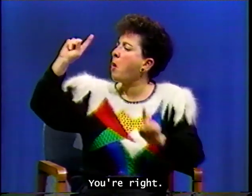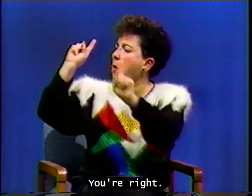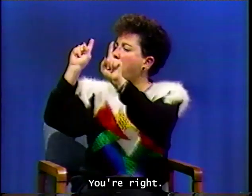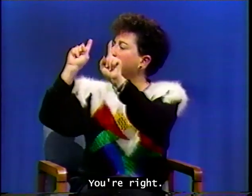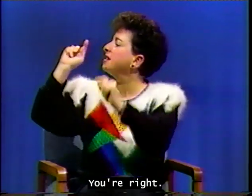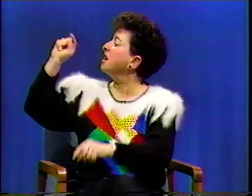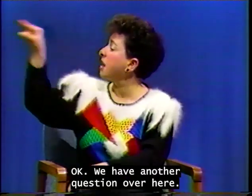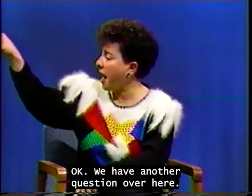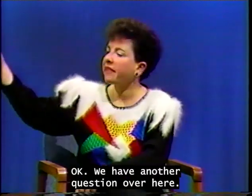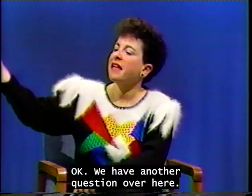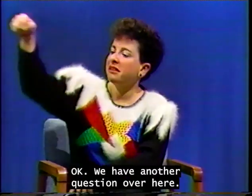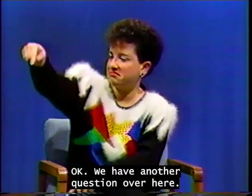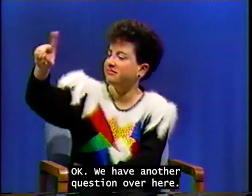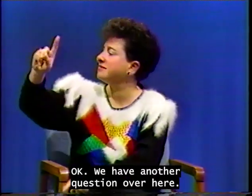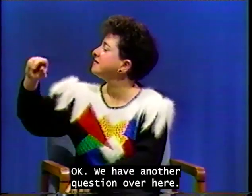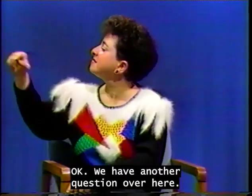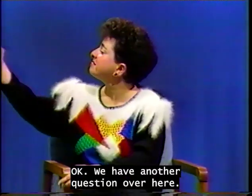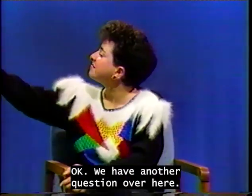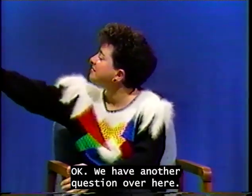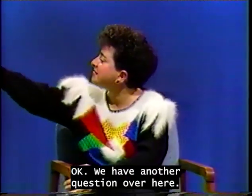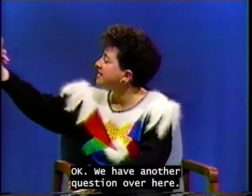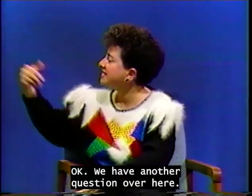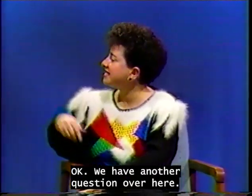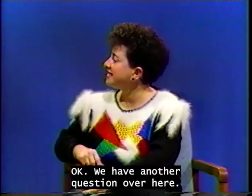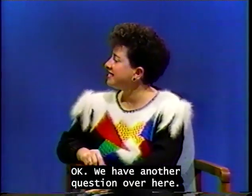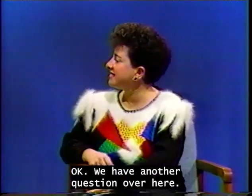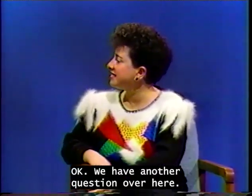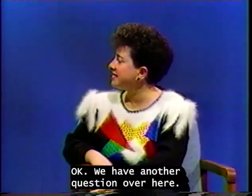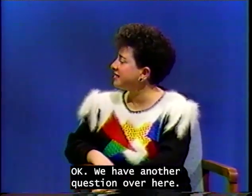right. Okay. We have another question over here.